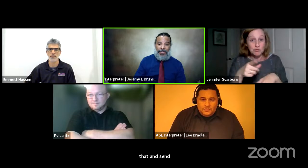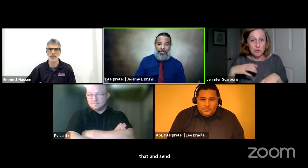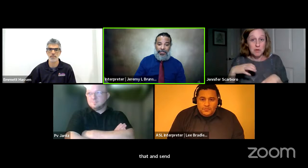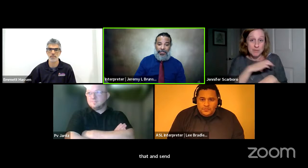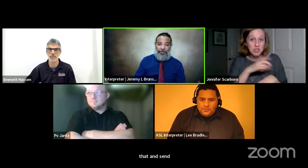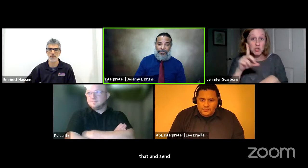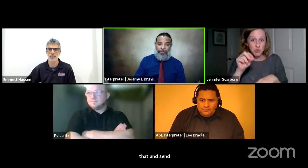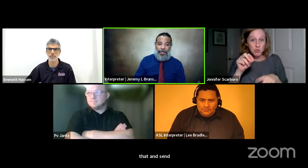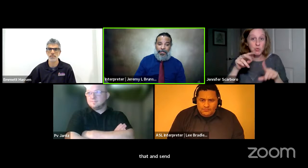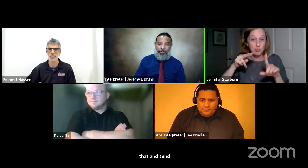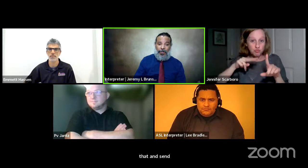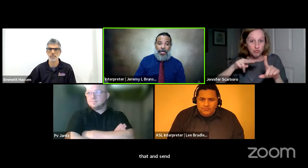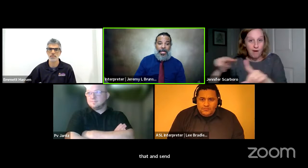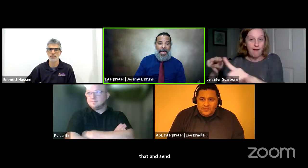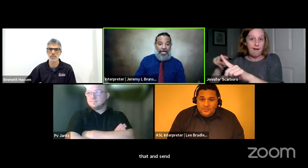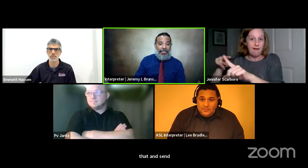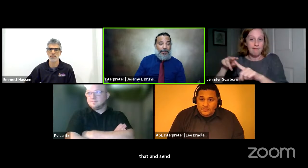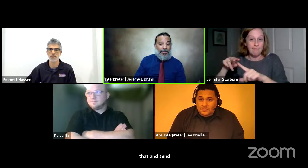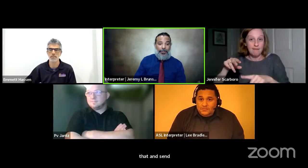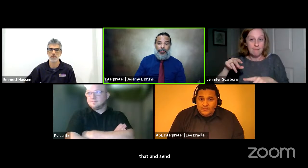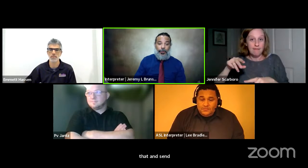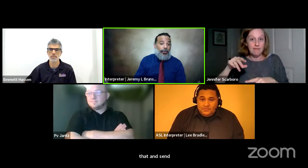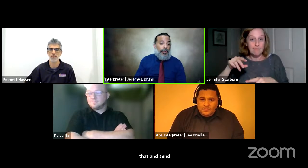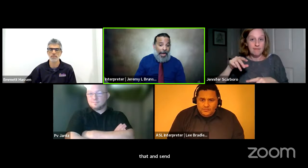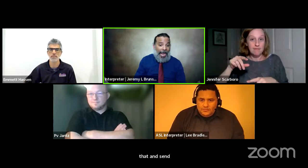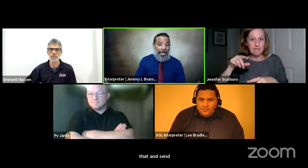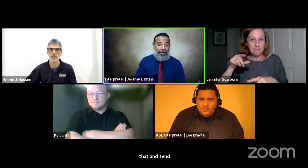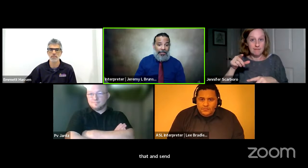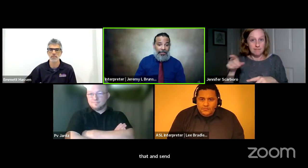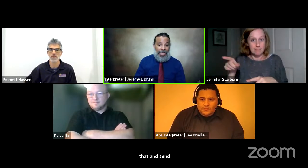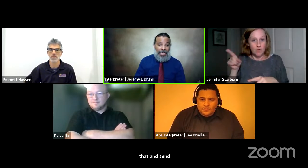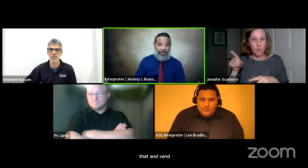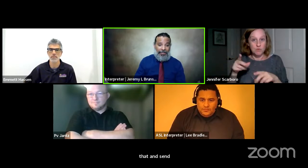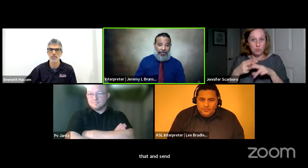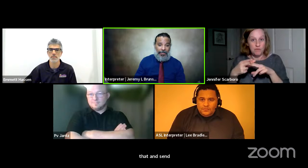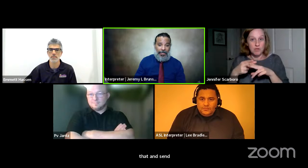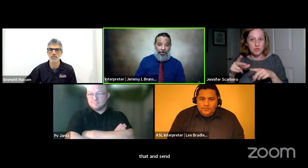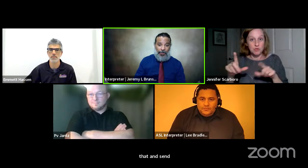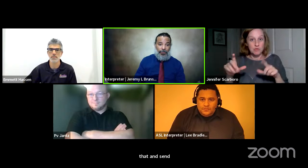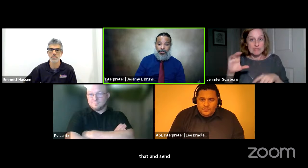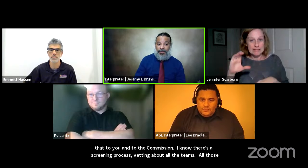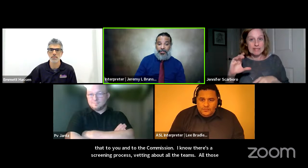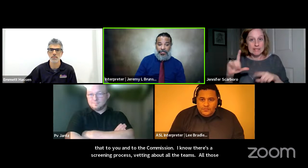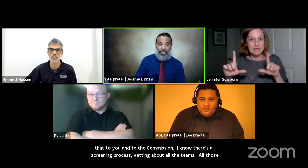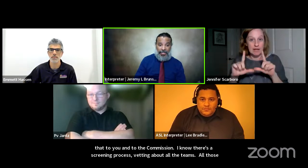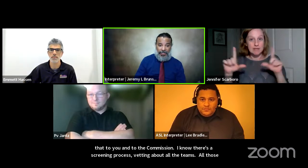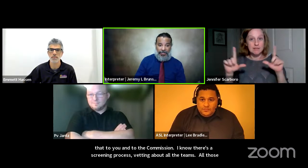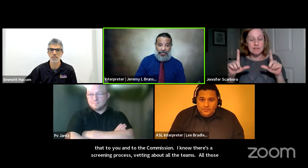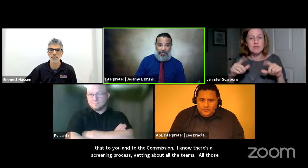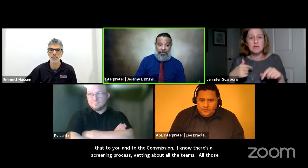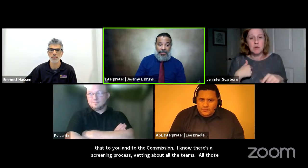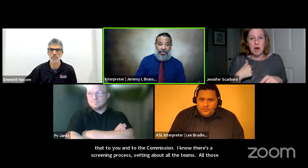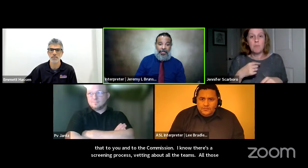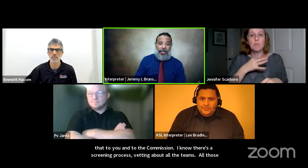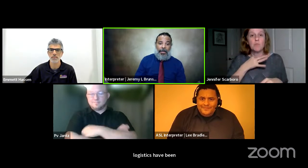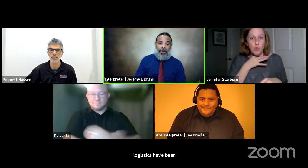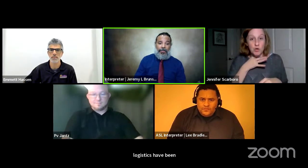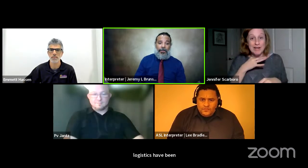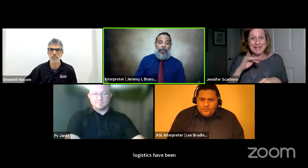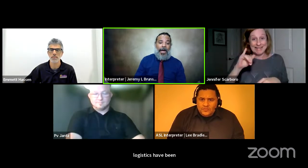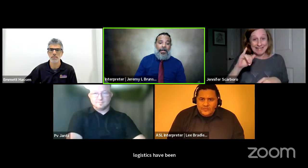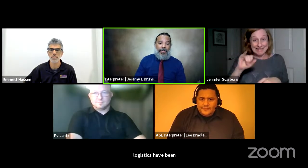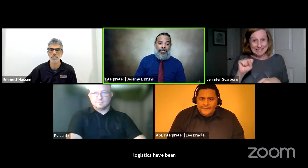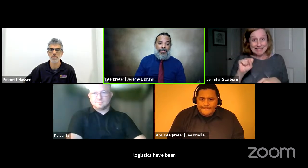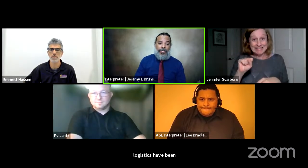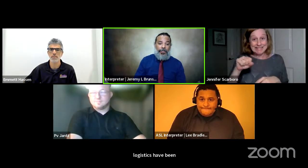maintain their license. So as the commissioner, you do track those provisional Cs.